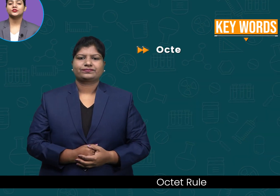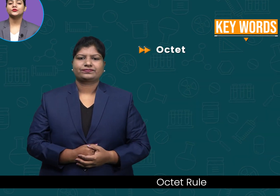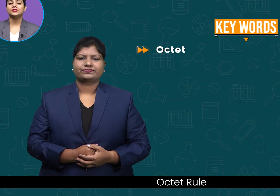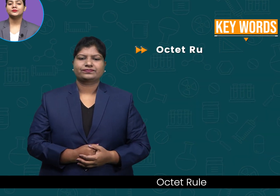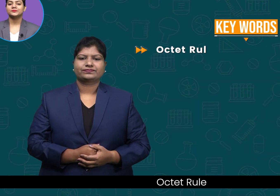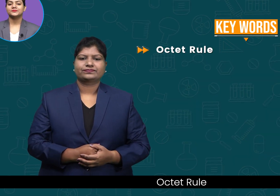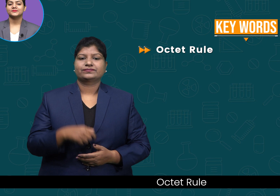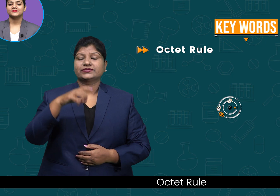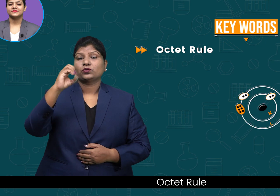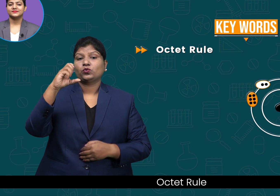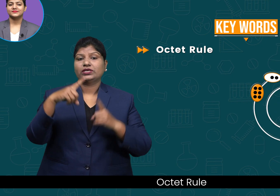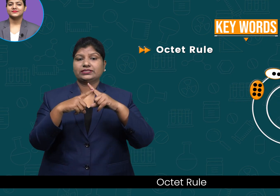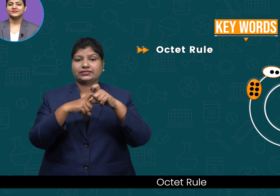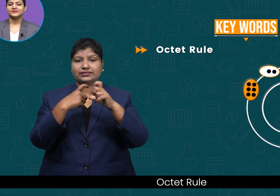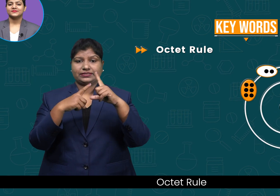octet rule,